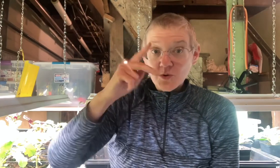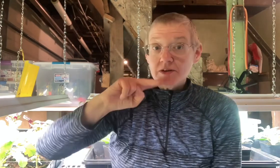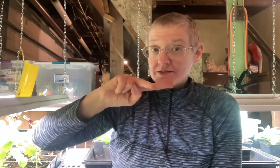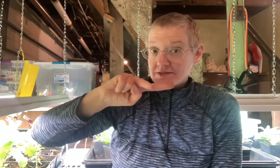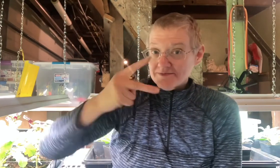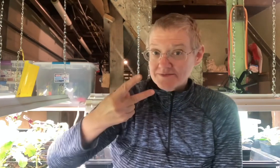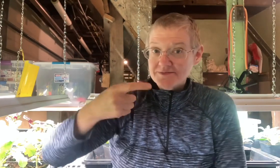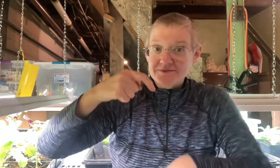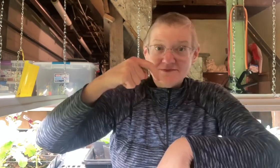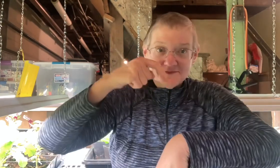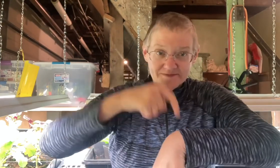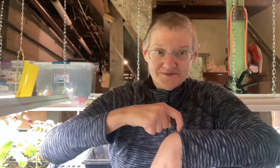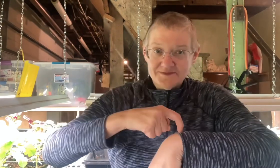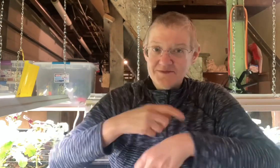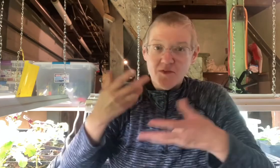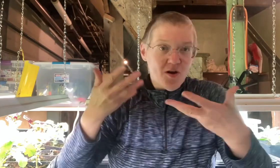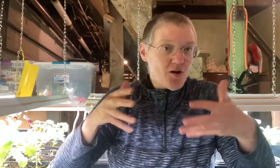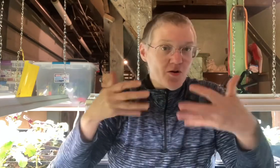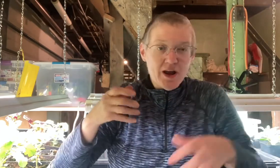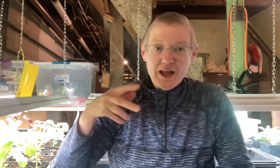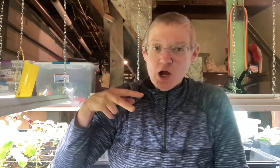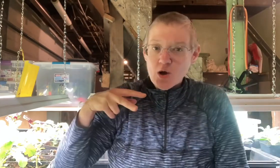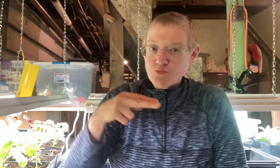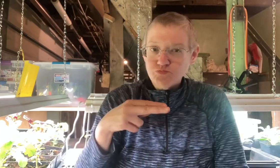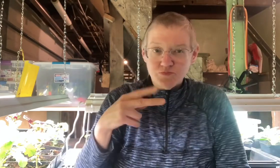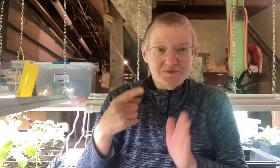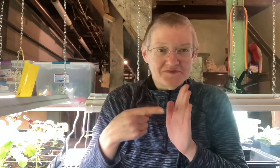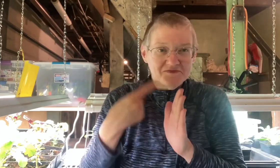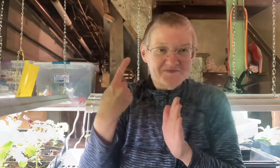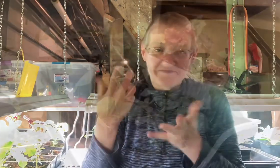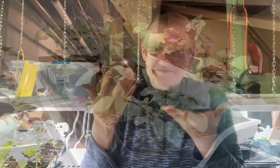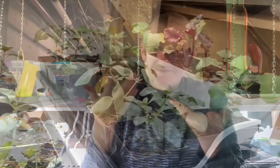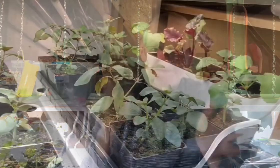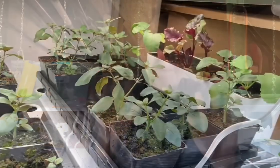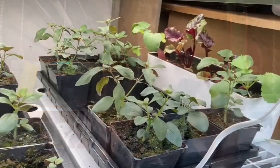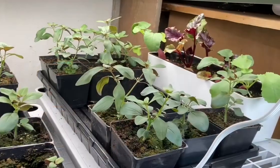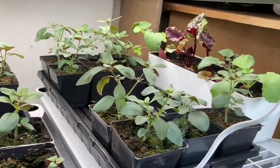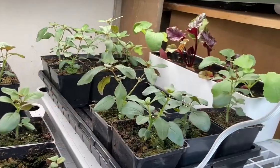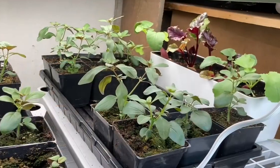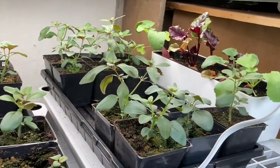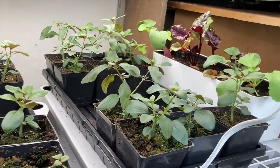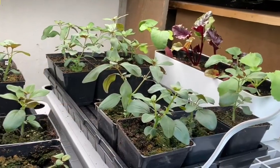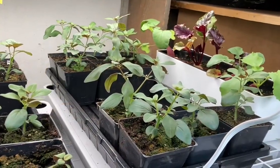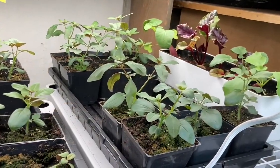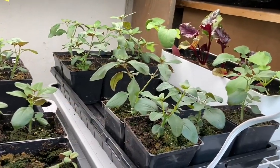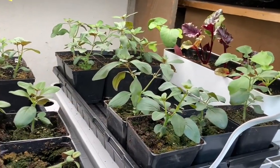for a second time. We've already pinched them back once.